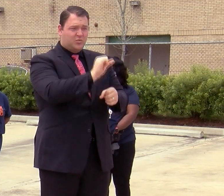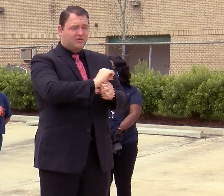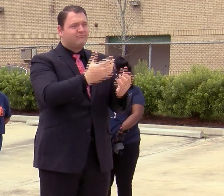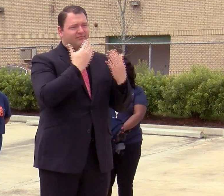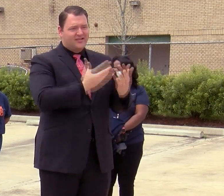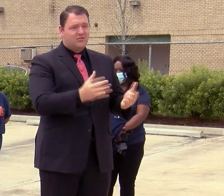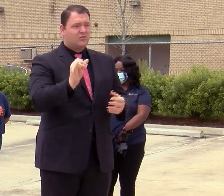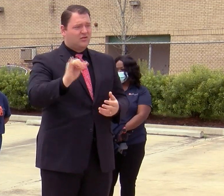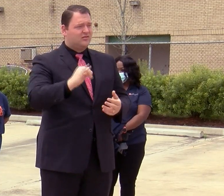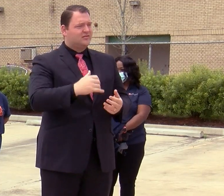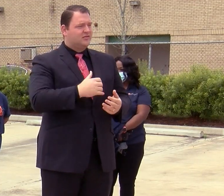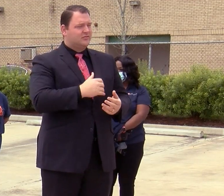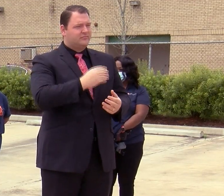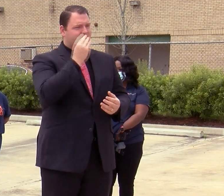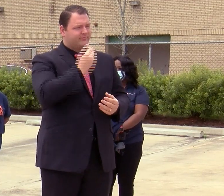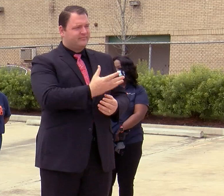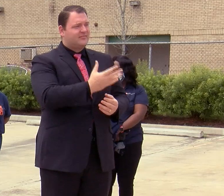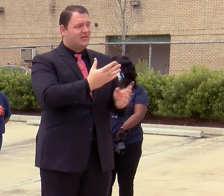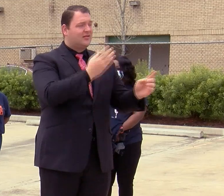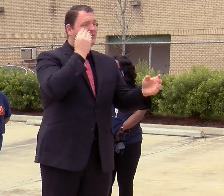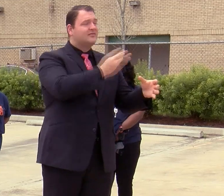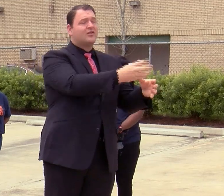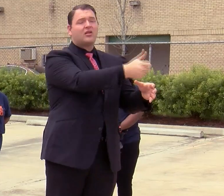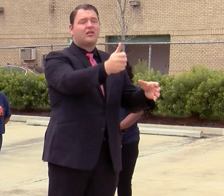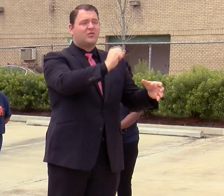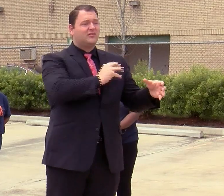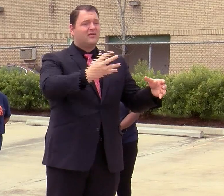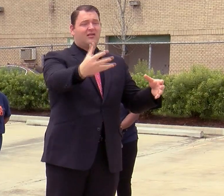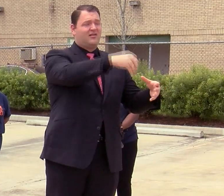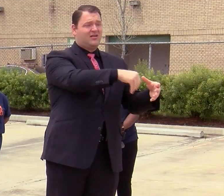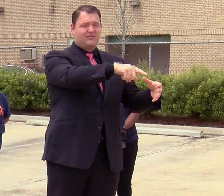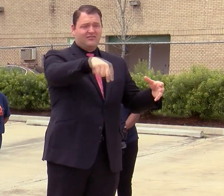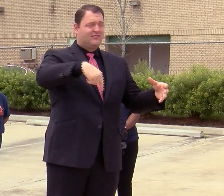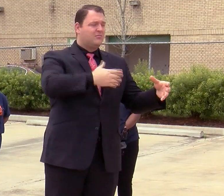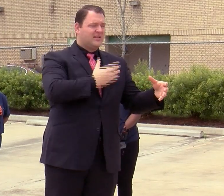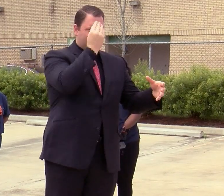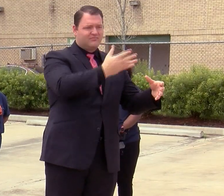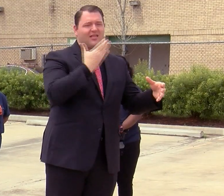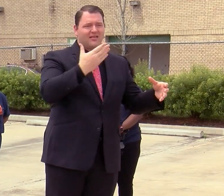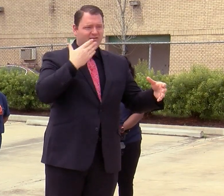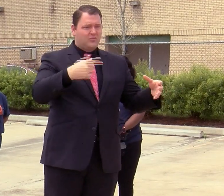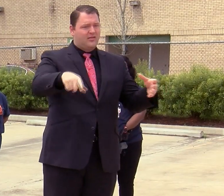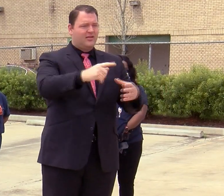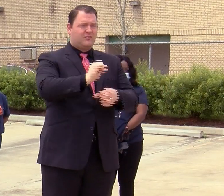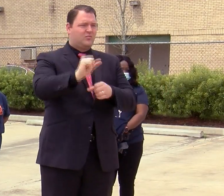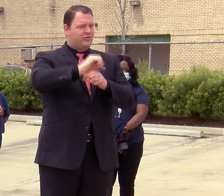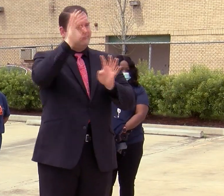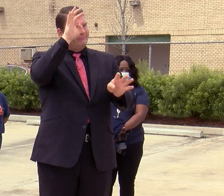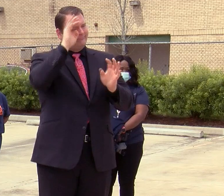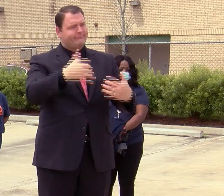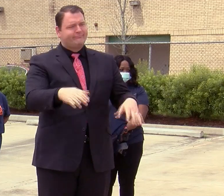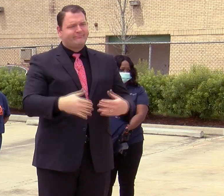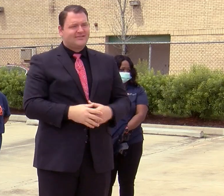extend my thanks to the others in the health department because they've been working night and day. And then this is a